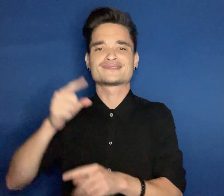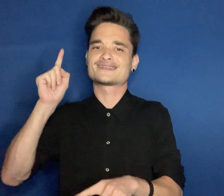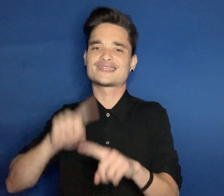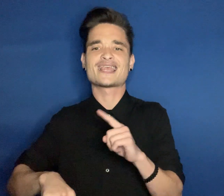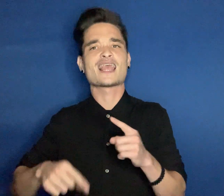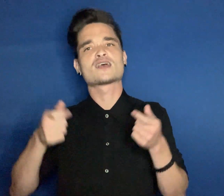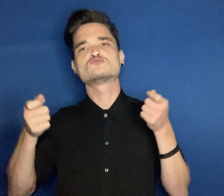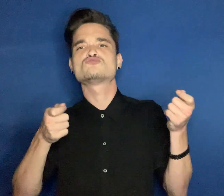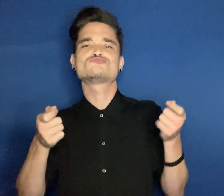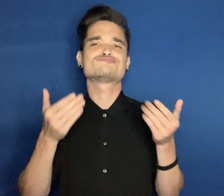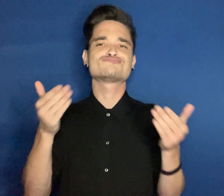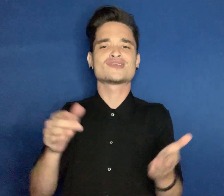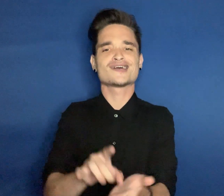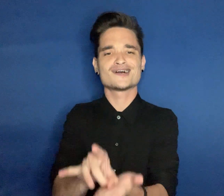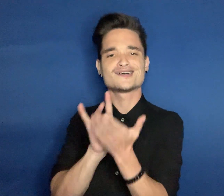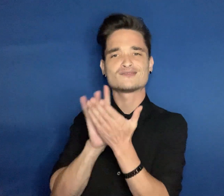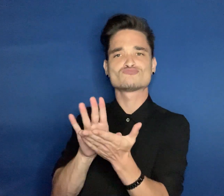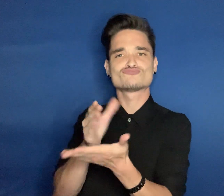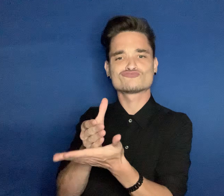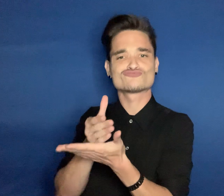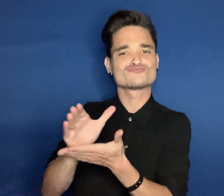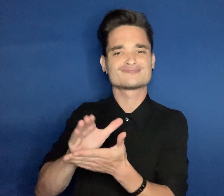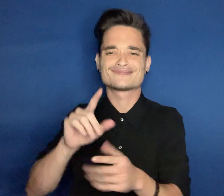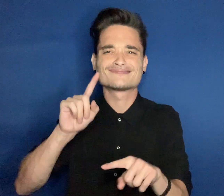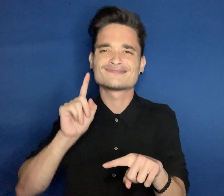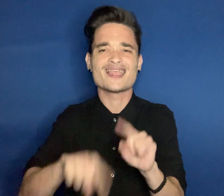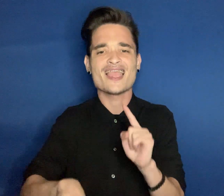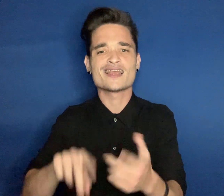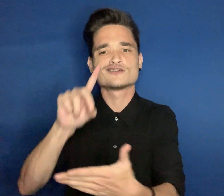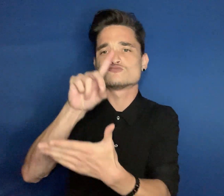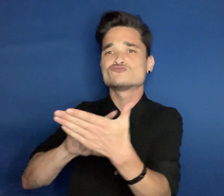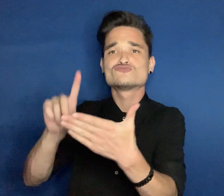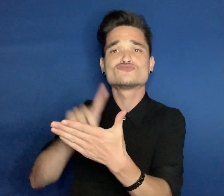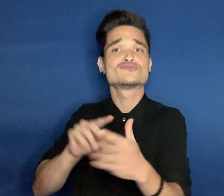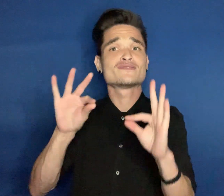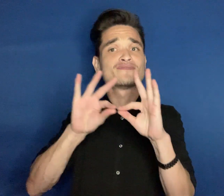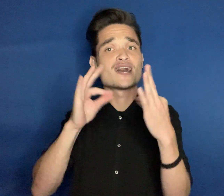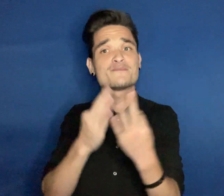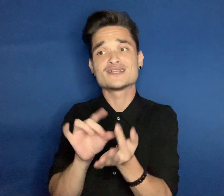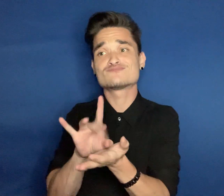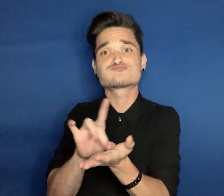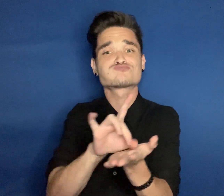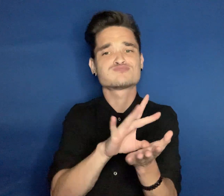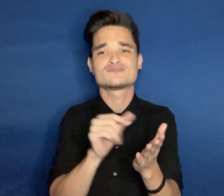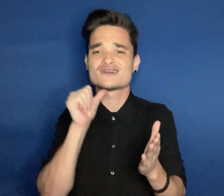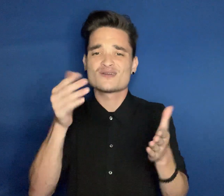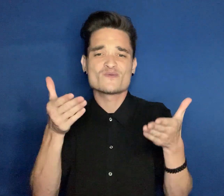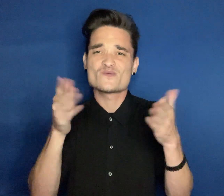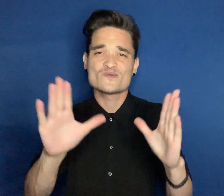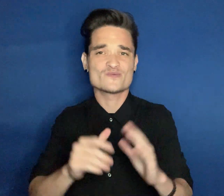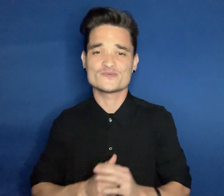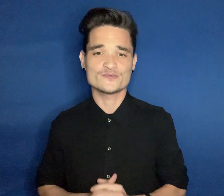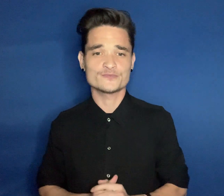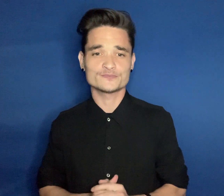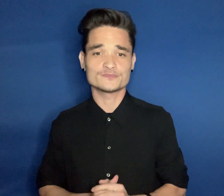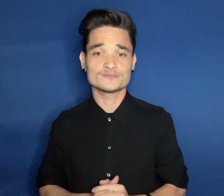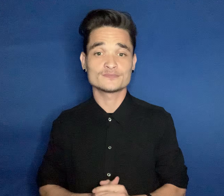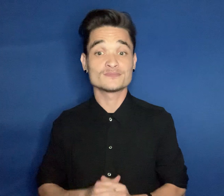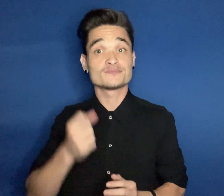minor children. In addition, they cannot evict a family because the children are home more. Lastly, they cannot prevent